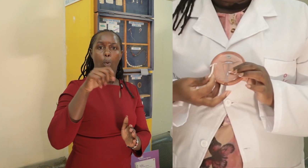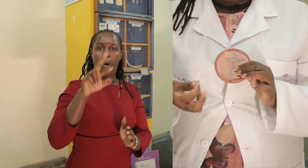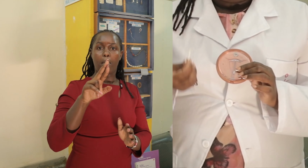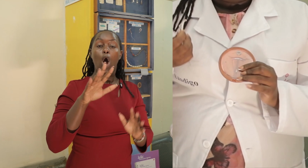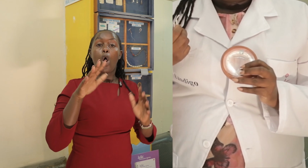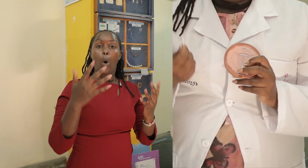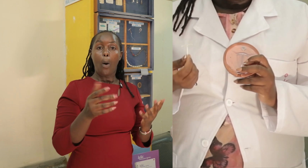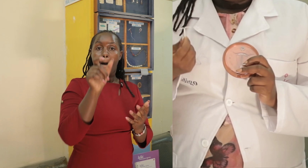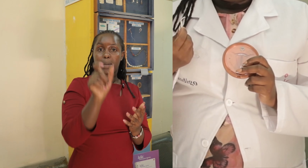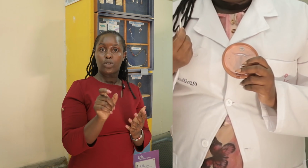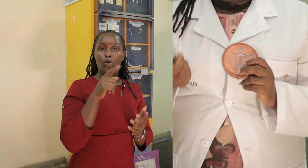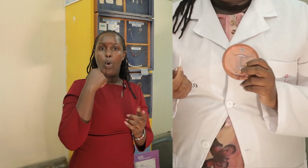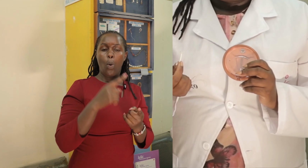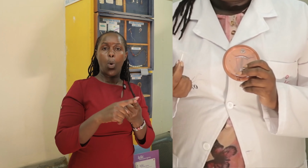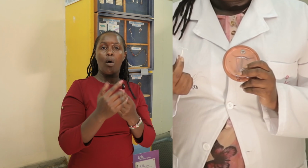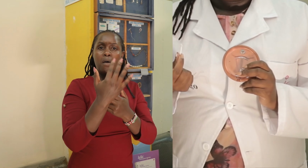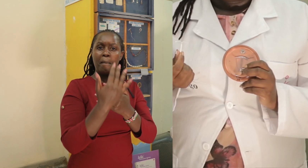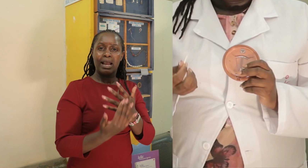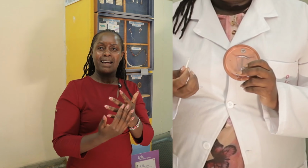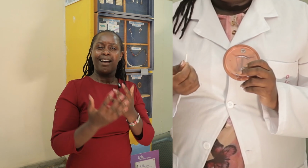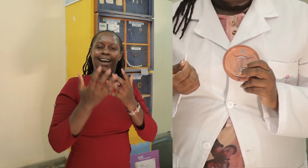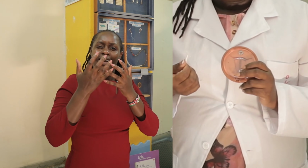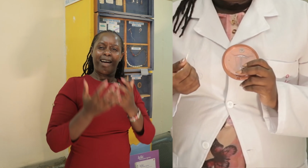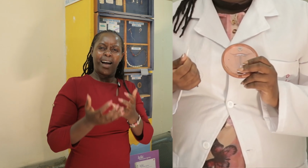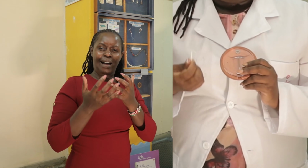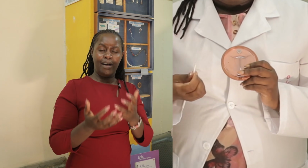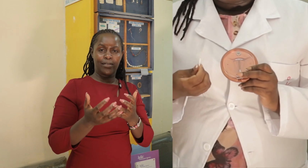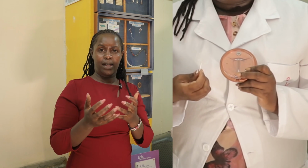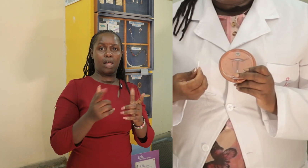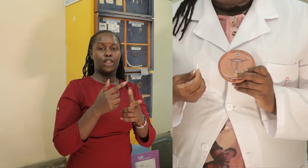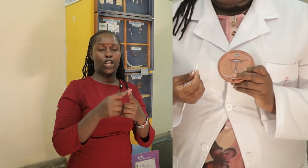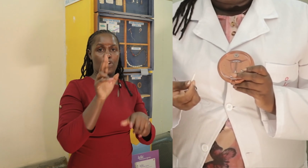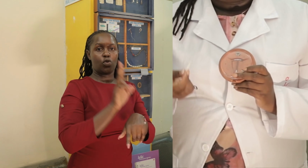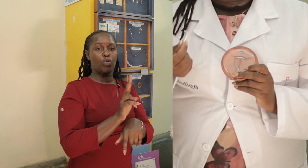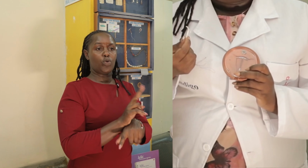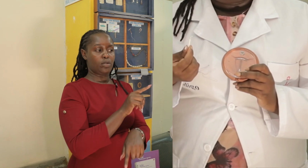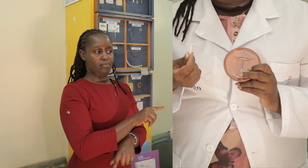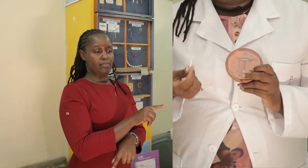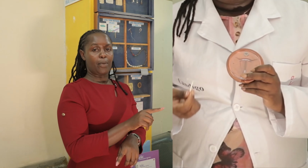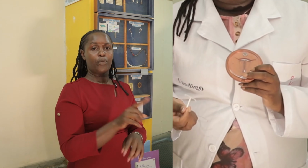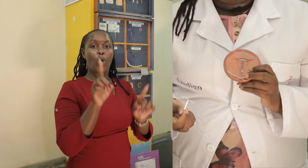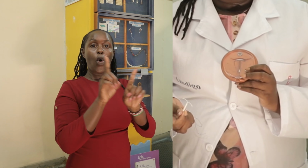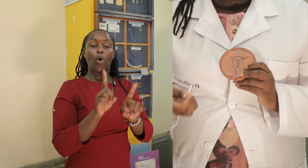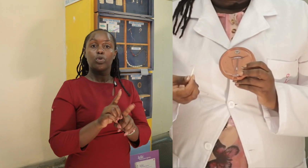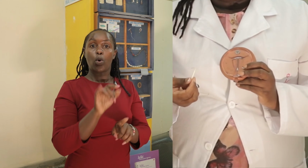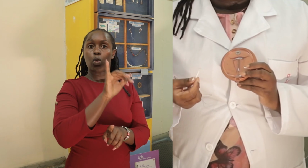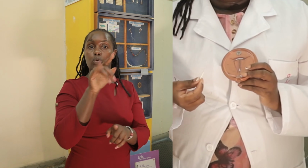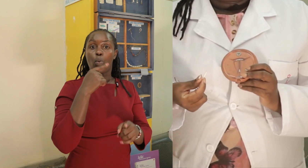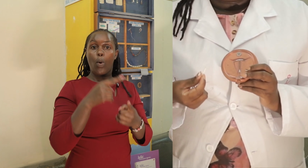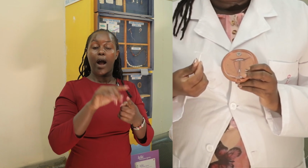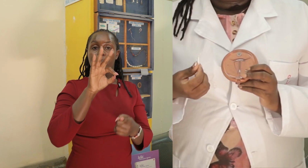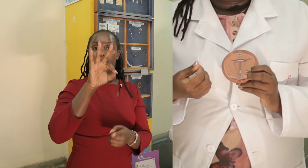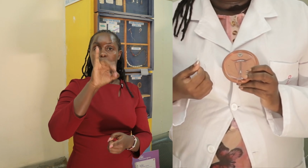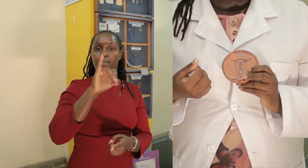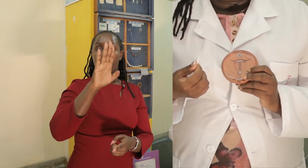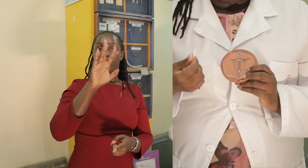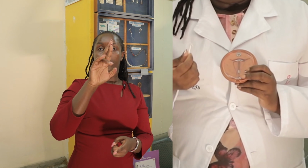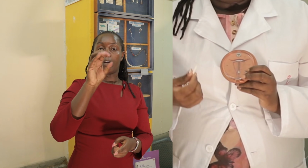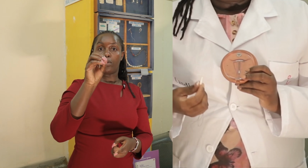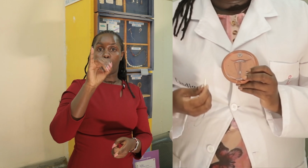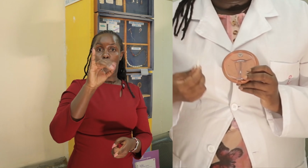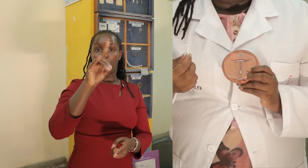if patient who has heavy bleeding or issues like some types of fibroids can also be put this one, so that it can reduce